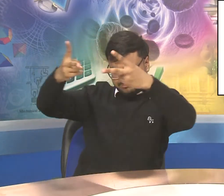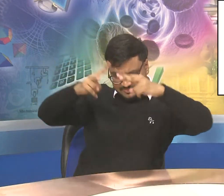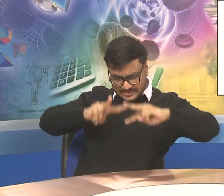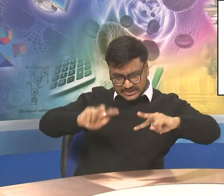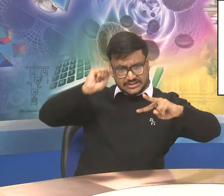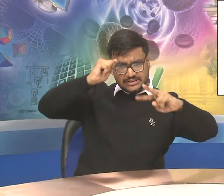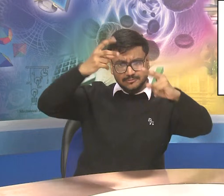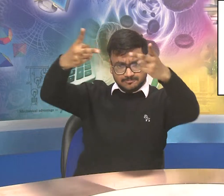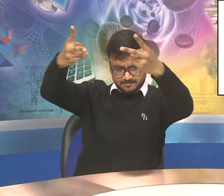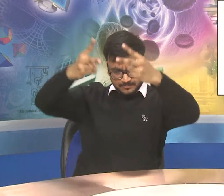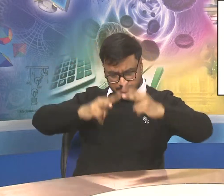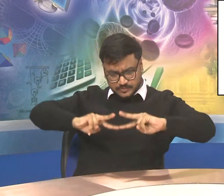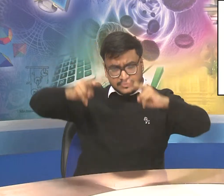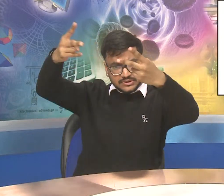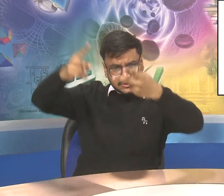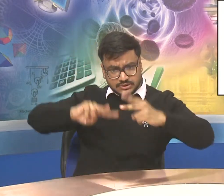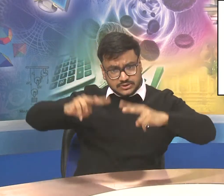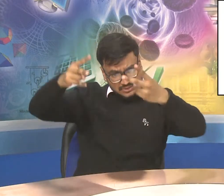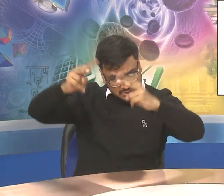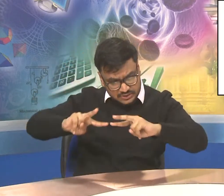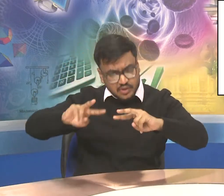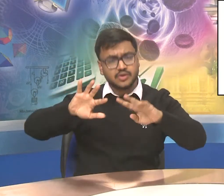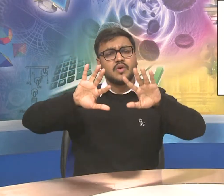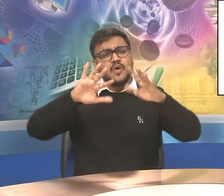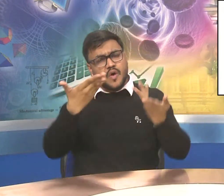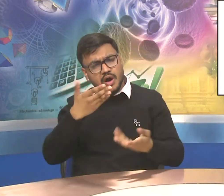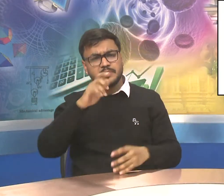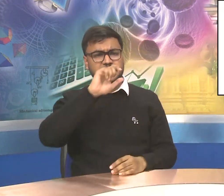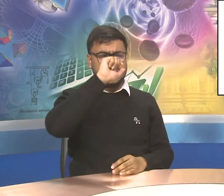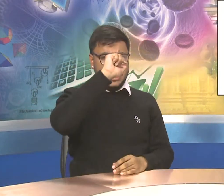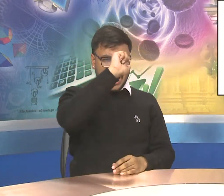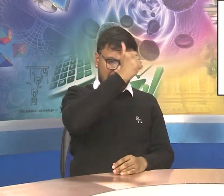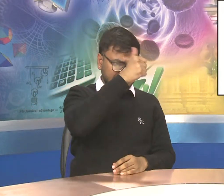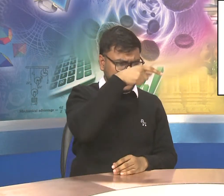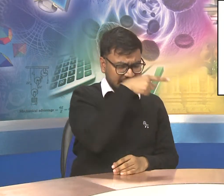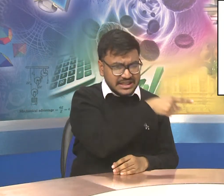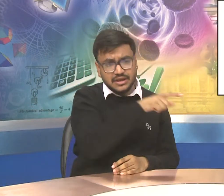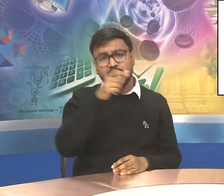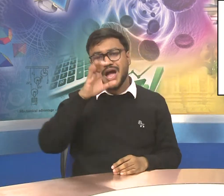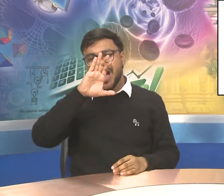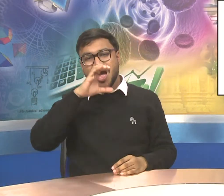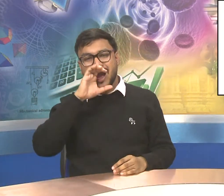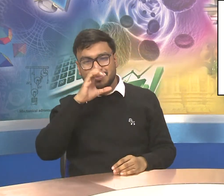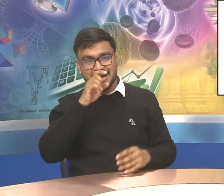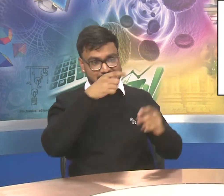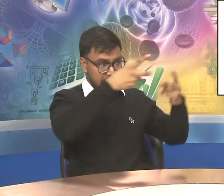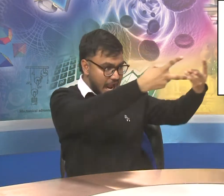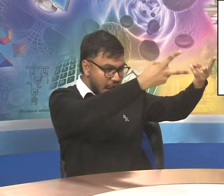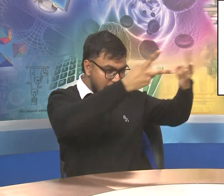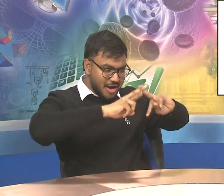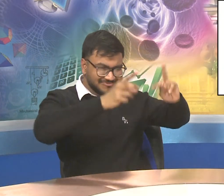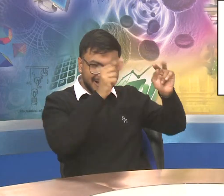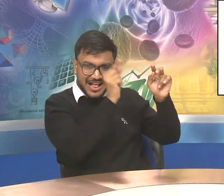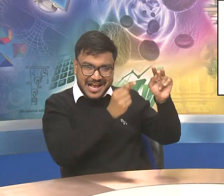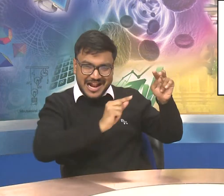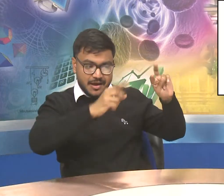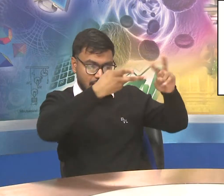Translation is something we translate it to the language 1 to language 2.